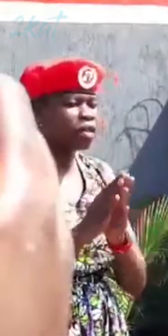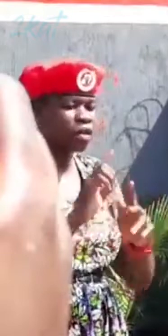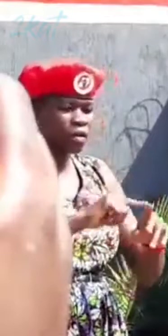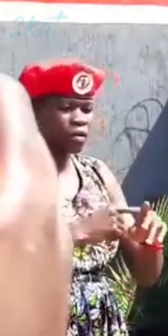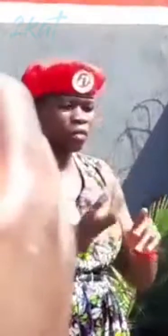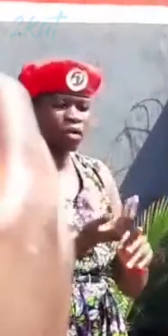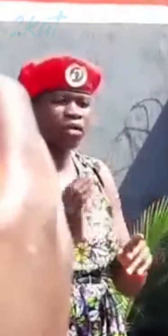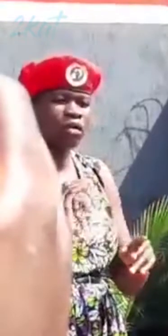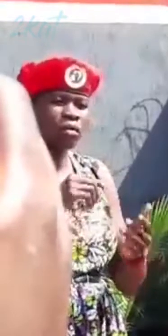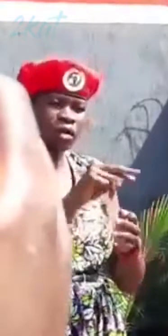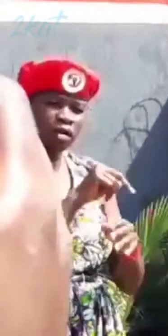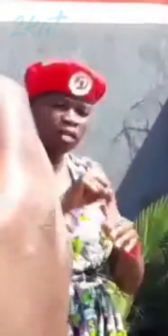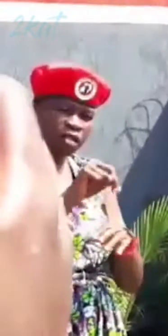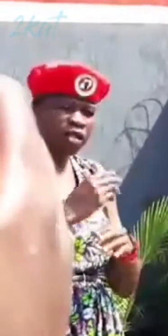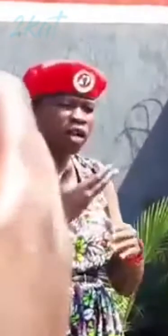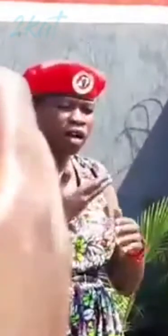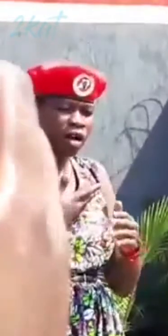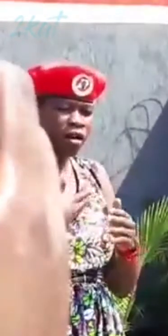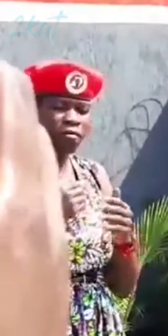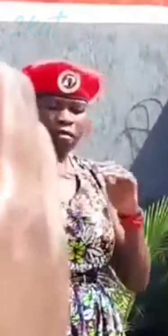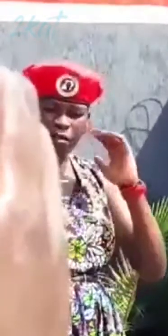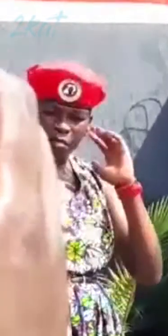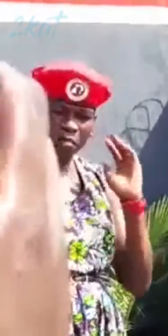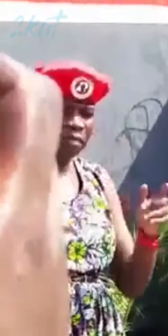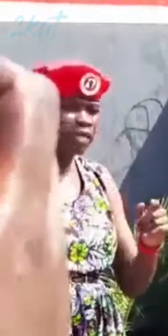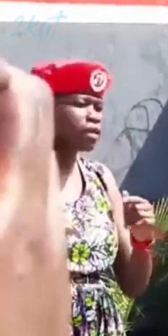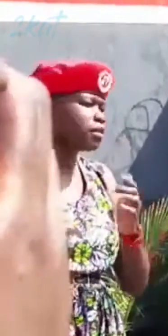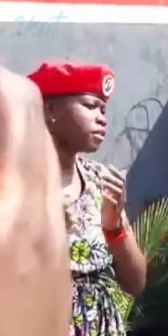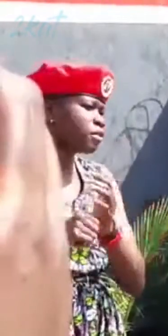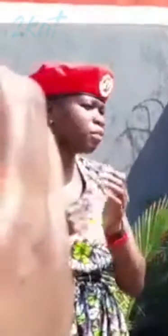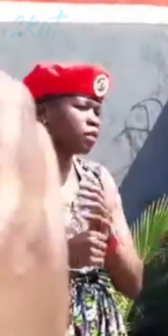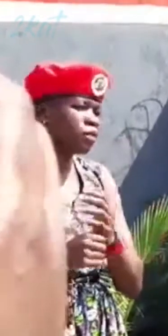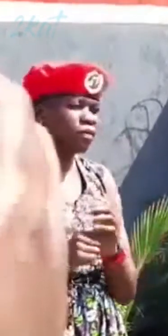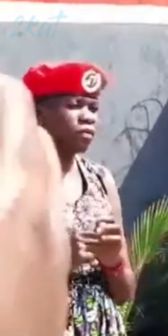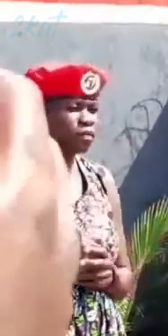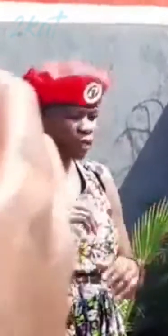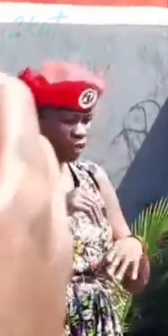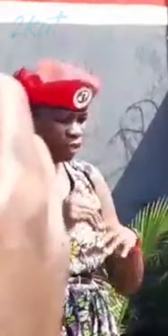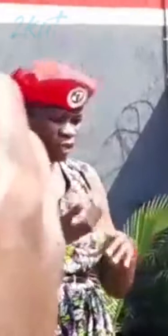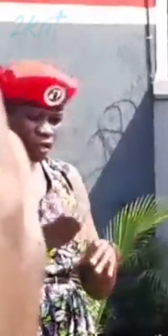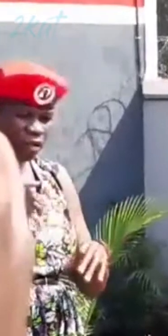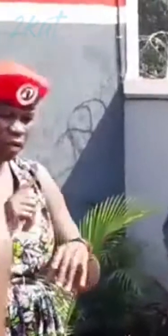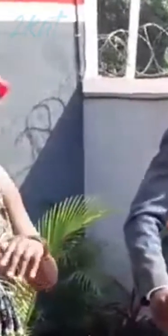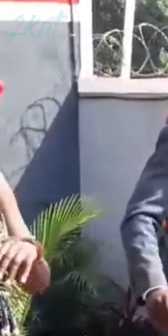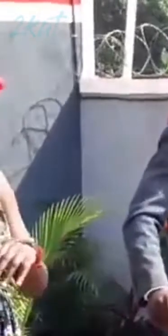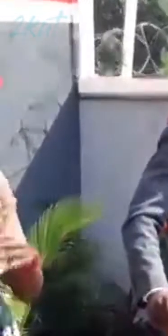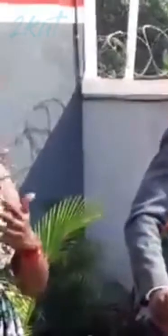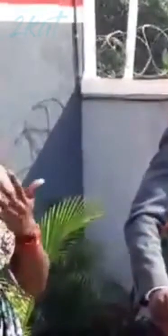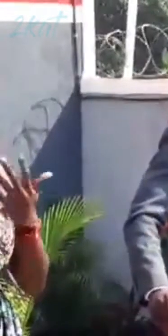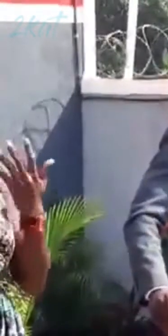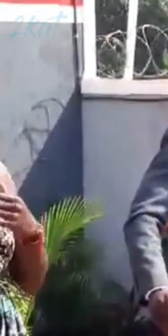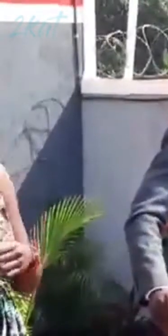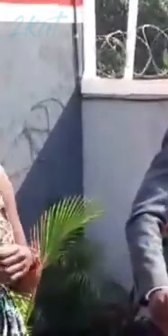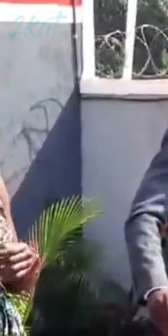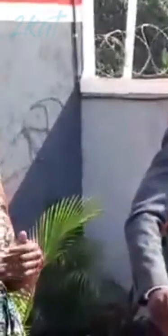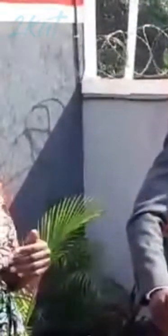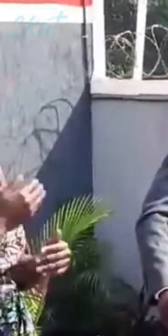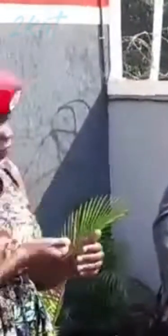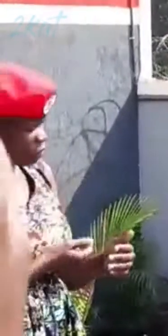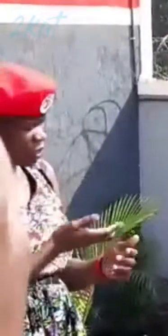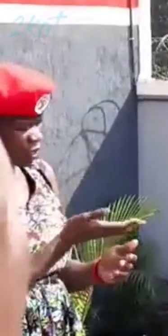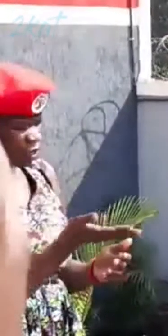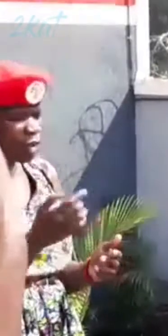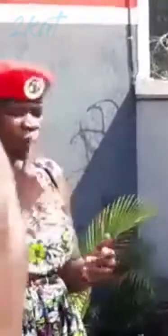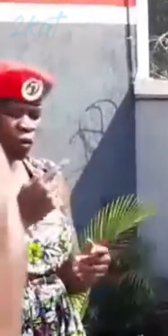nation is facing one of the greatest contradictions of our time. The blood of men and women who paid